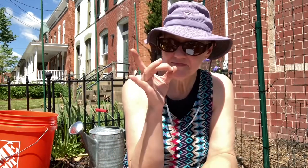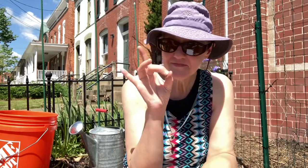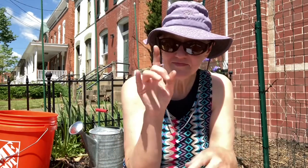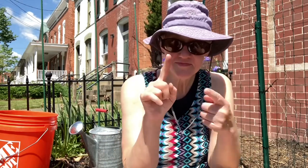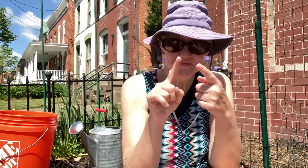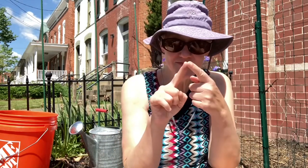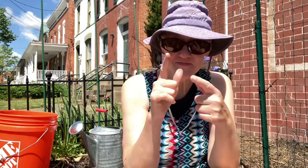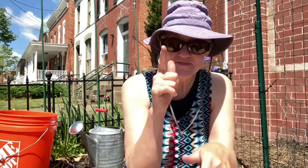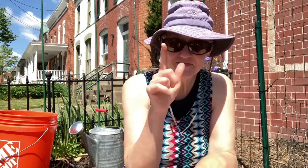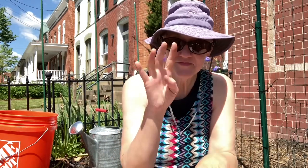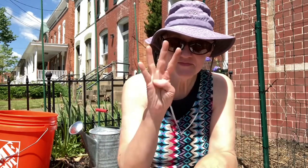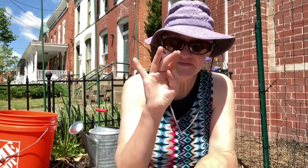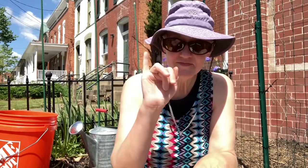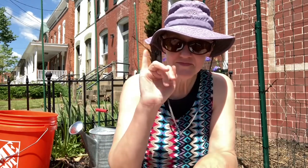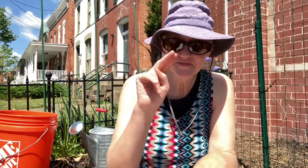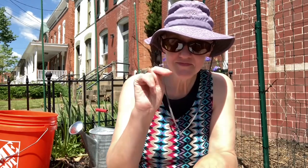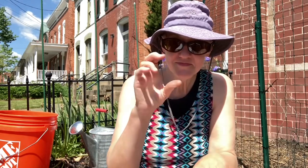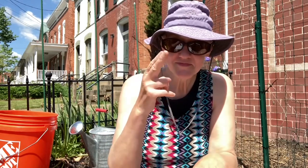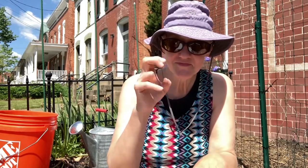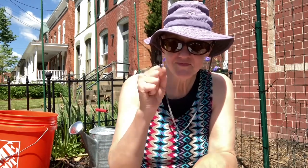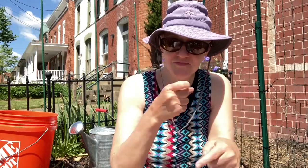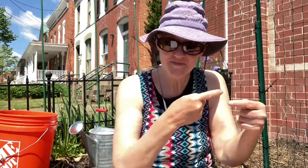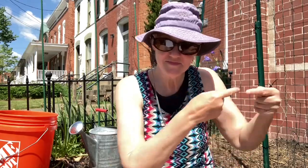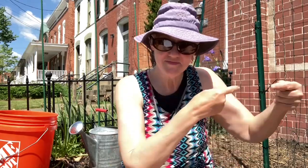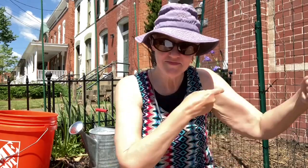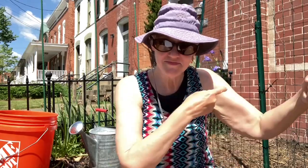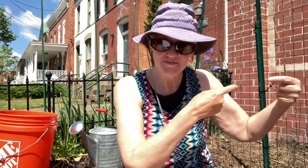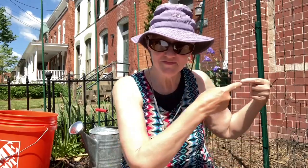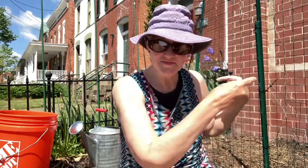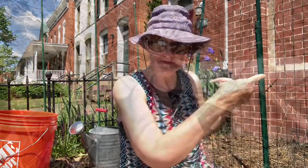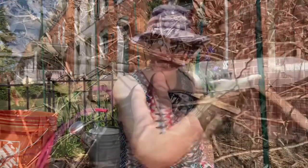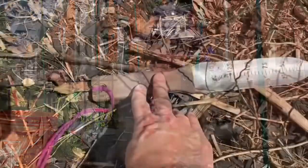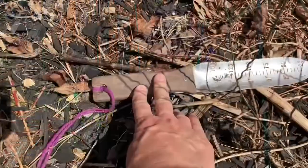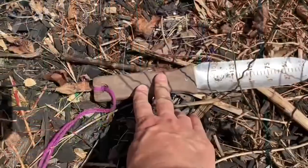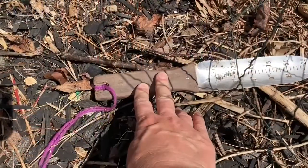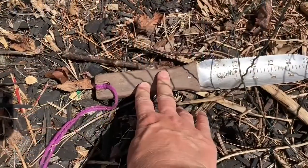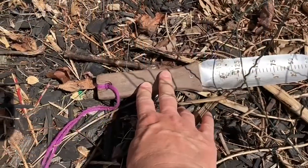space them 18 to 24 inches apart.